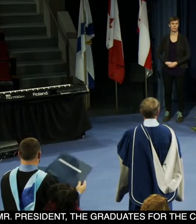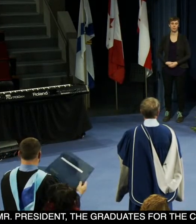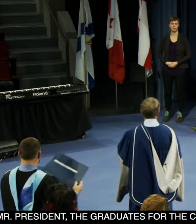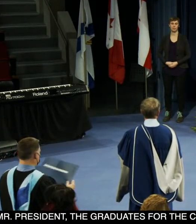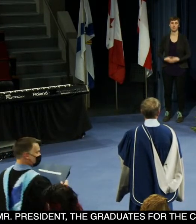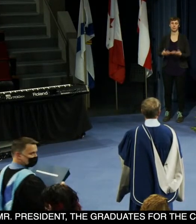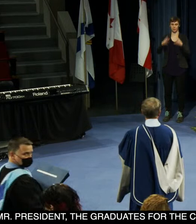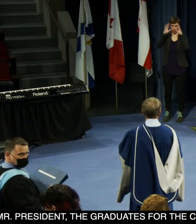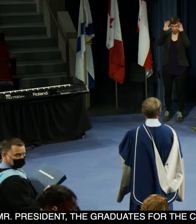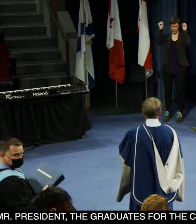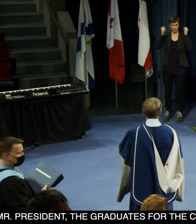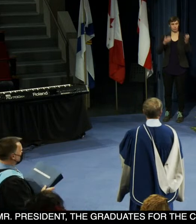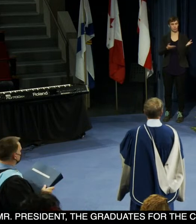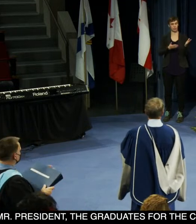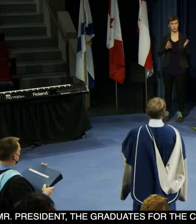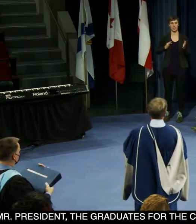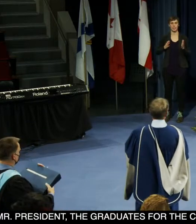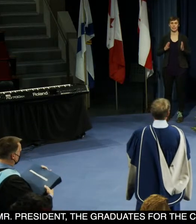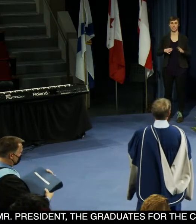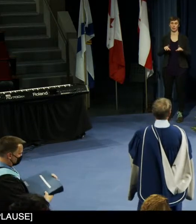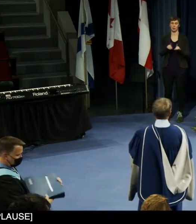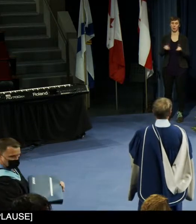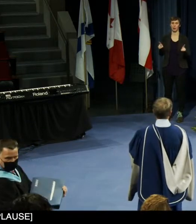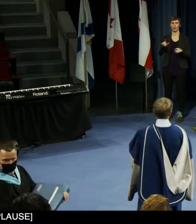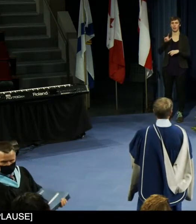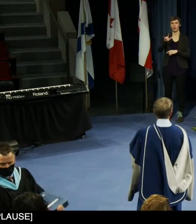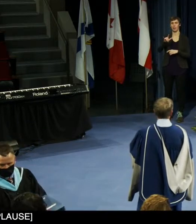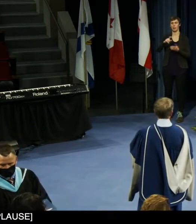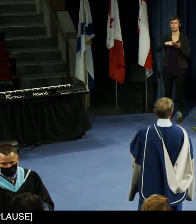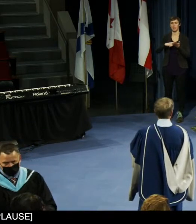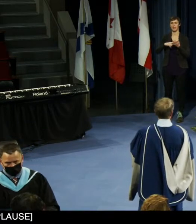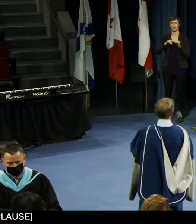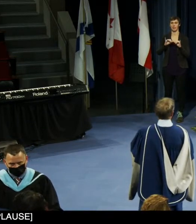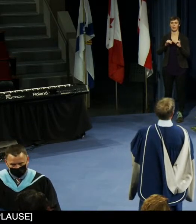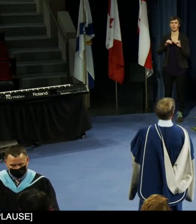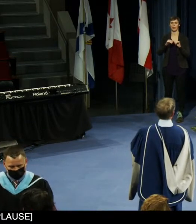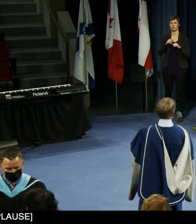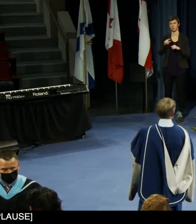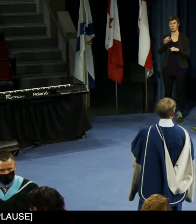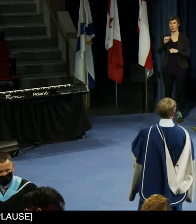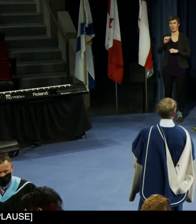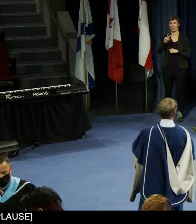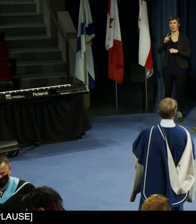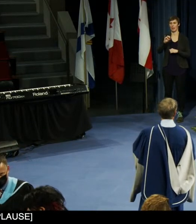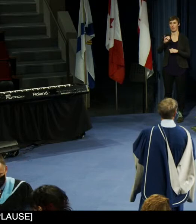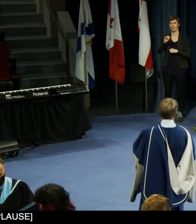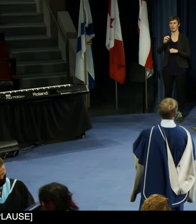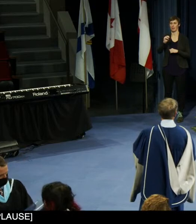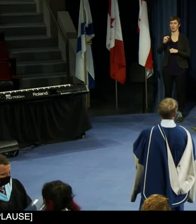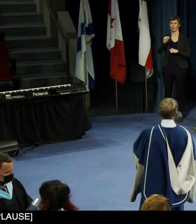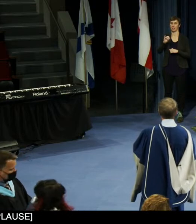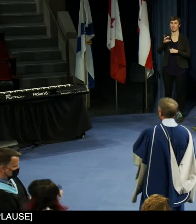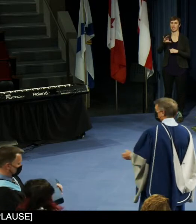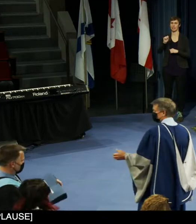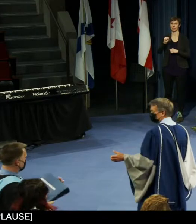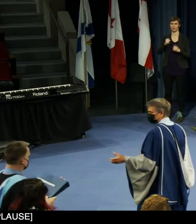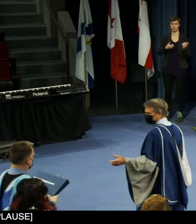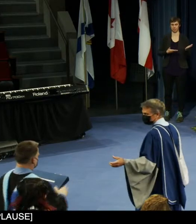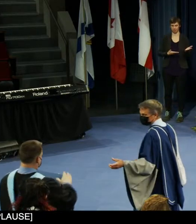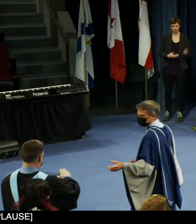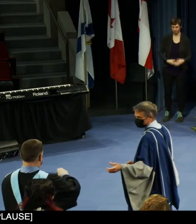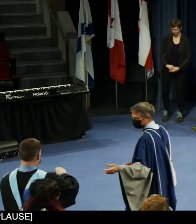Mr. President, candidates for the Diploma in Aircraft Maintenance Engineer, Avionics. Yuhan